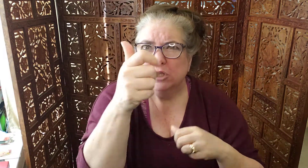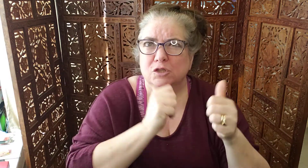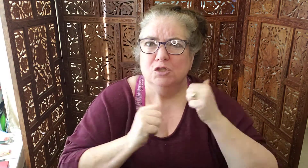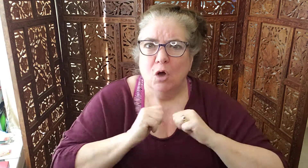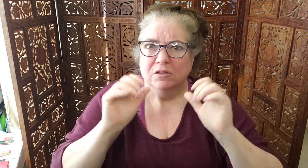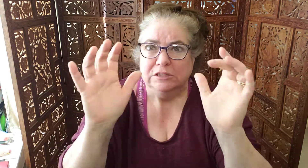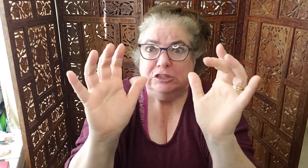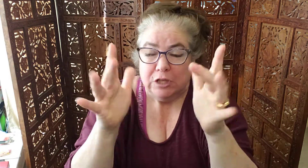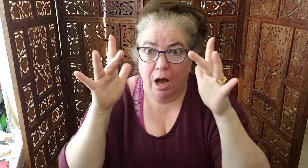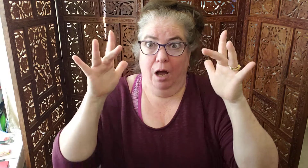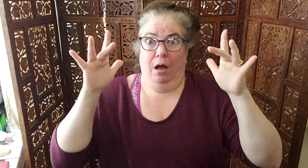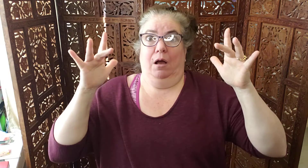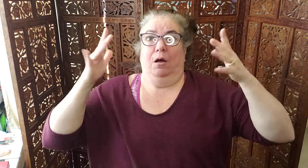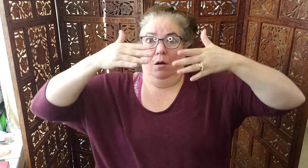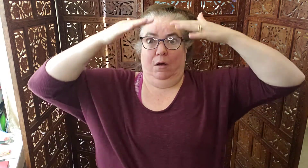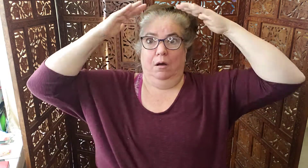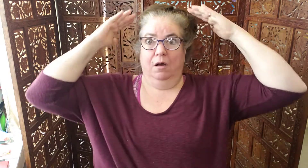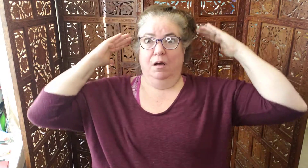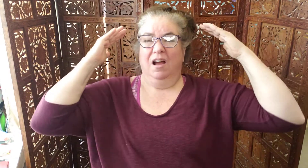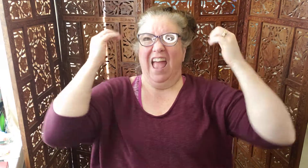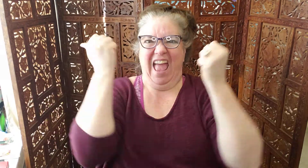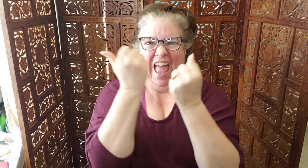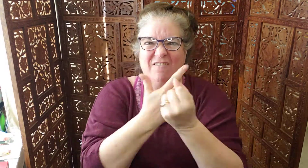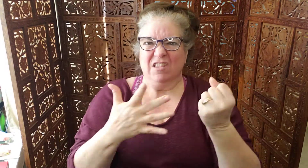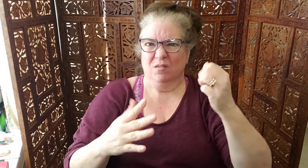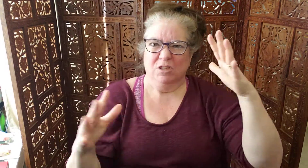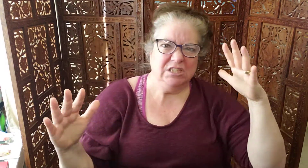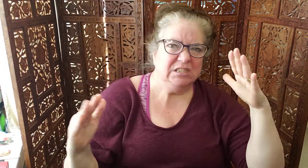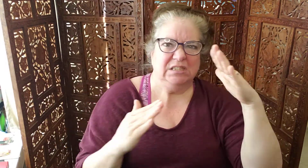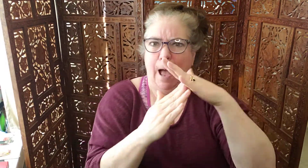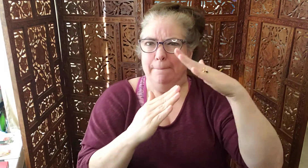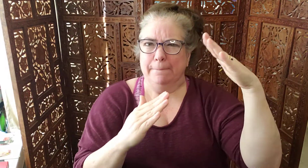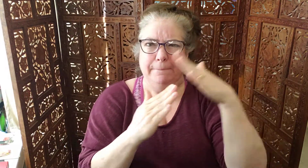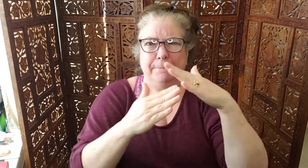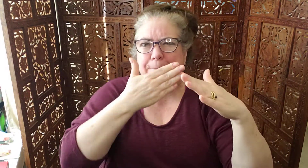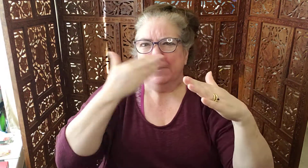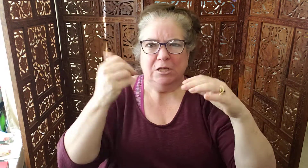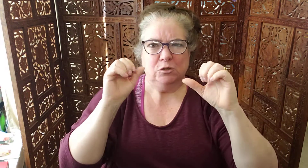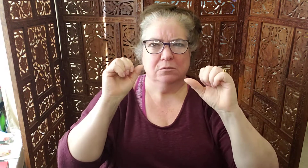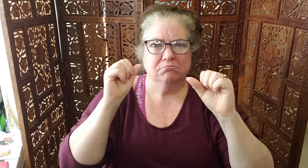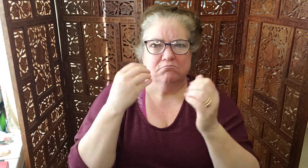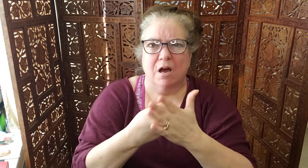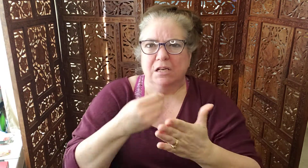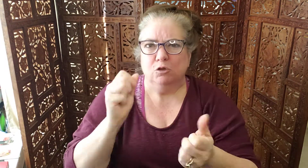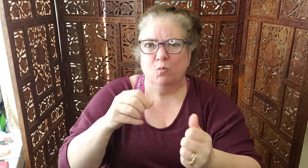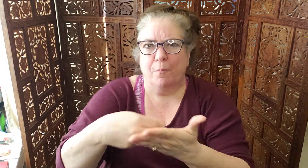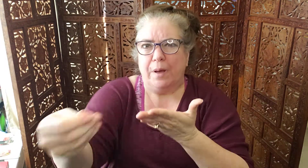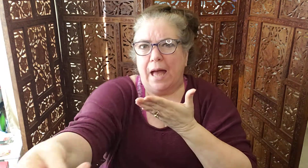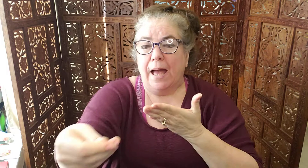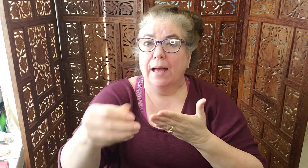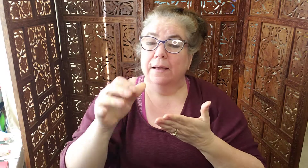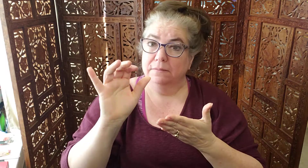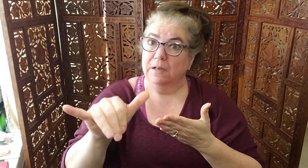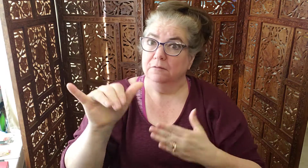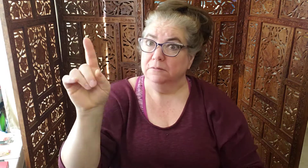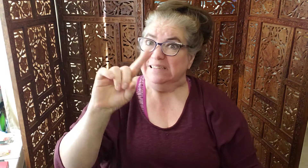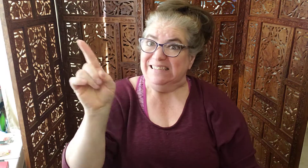was absolutely the best that money could buy. And that's what he sold. The joy of